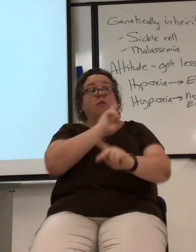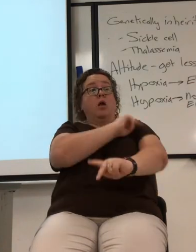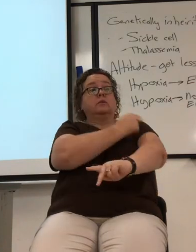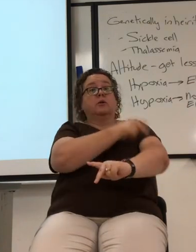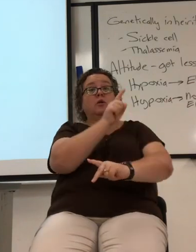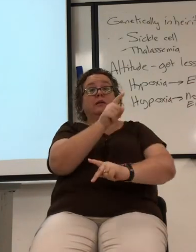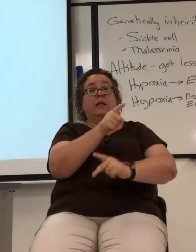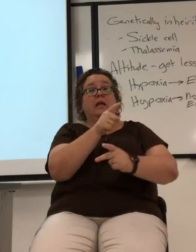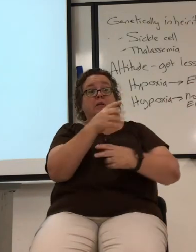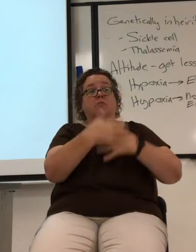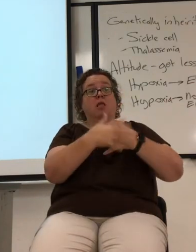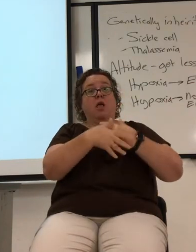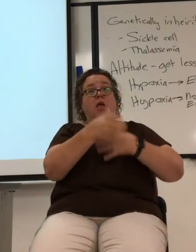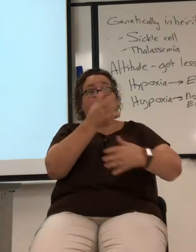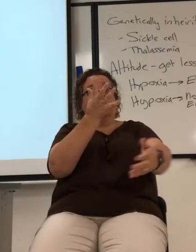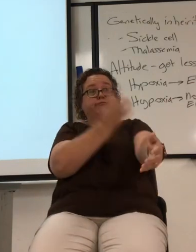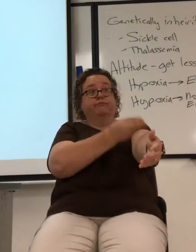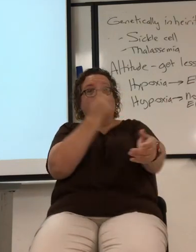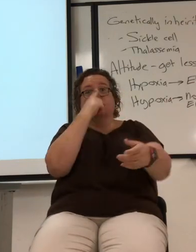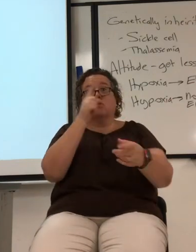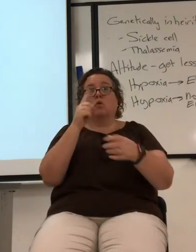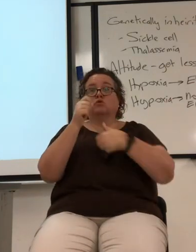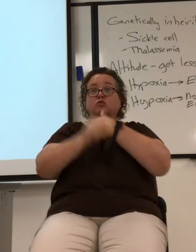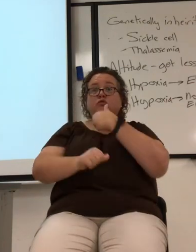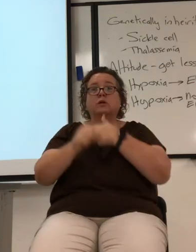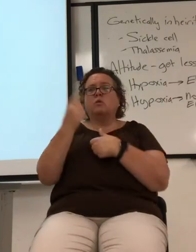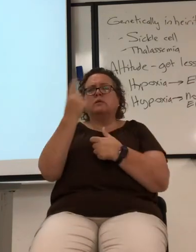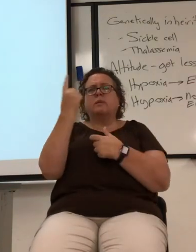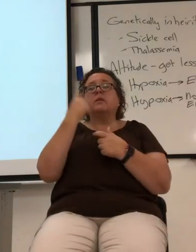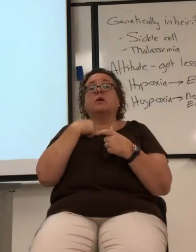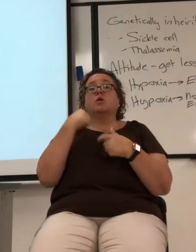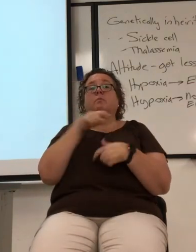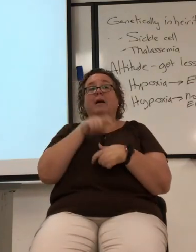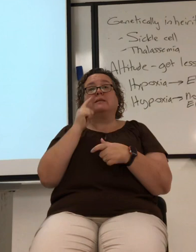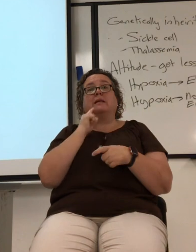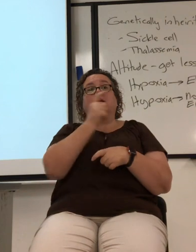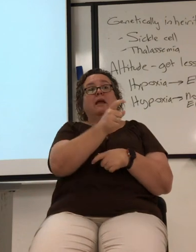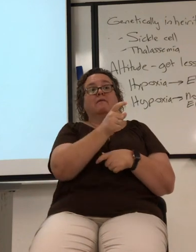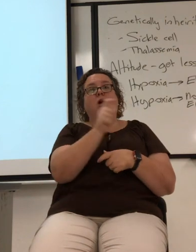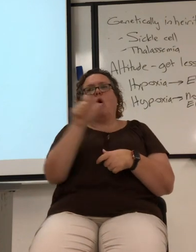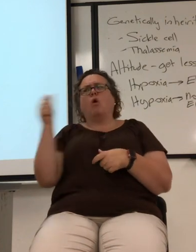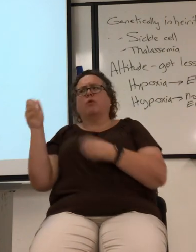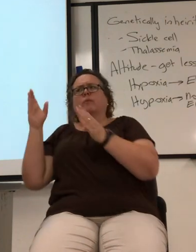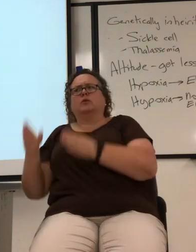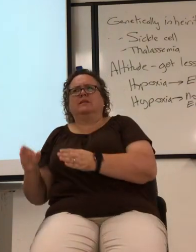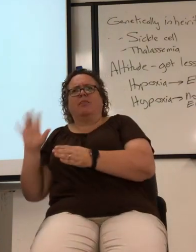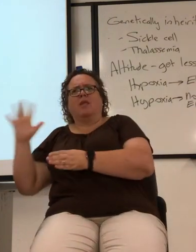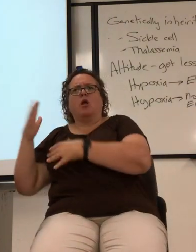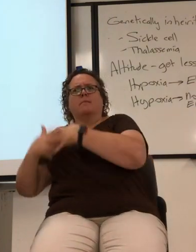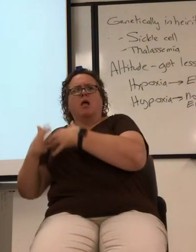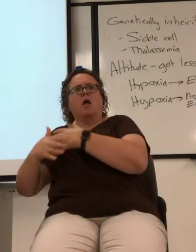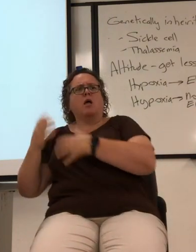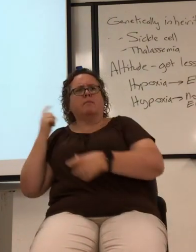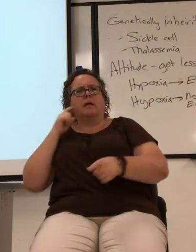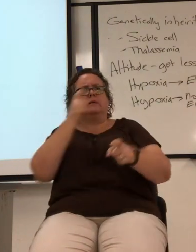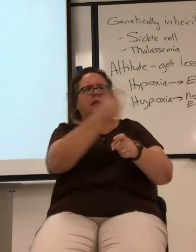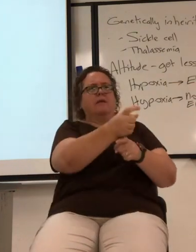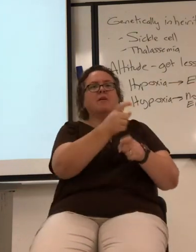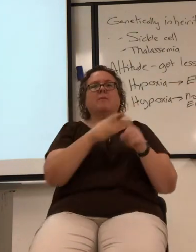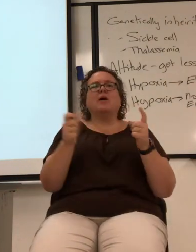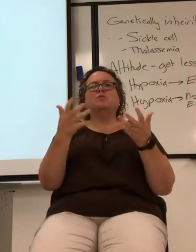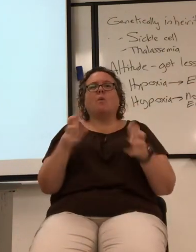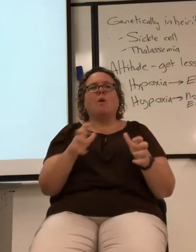blood for surgery or whatever, you have to give people other people's blood. You don't want to do it without creating transfusion